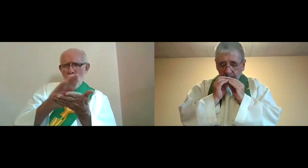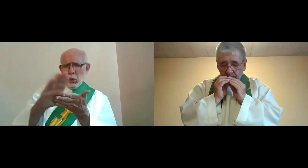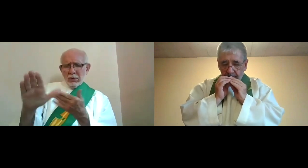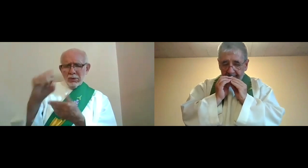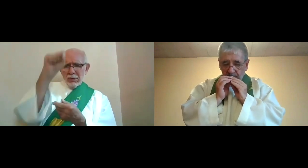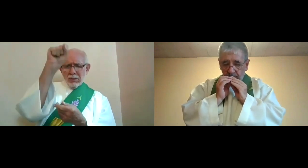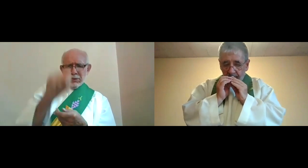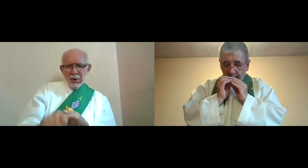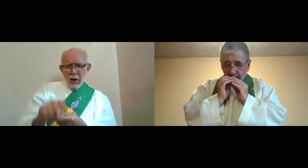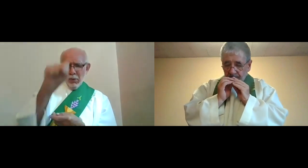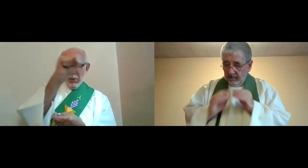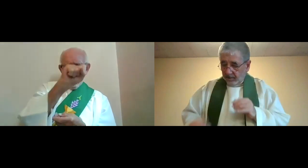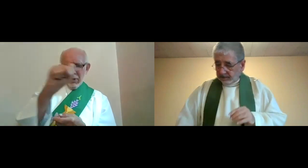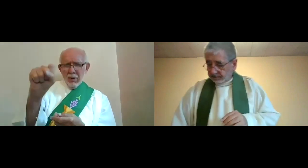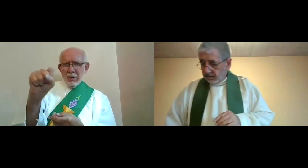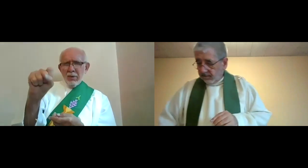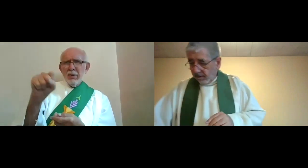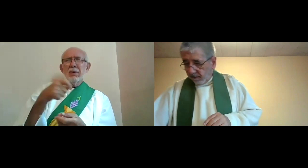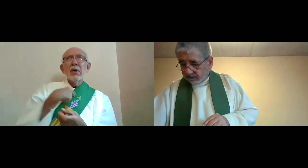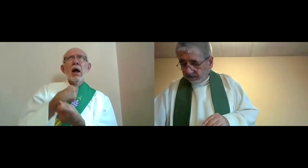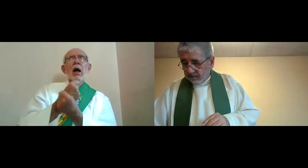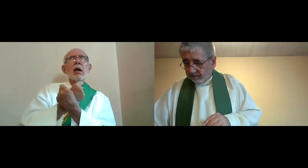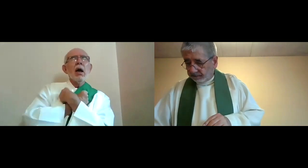holy sacrament.